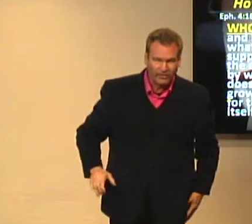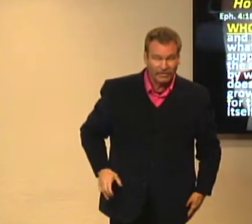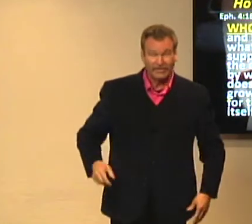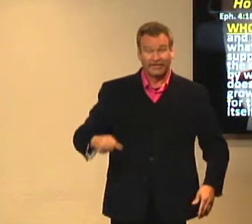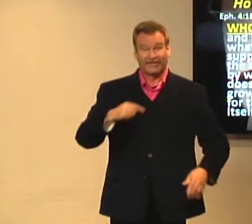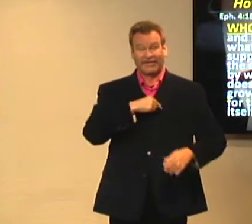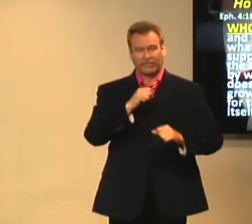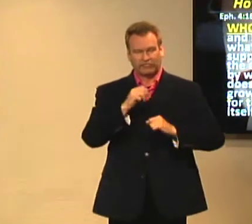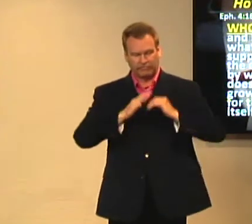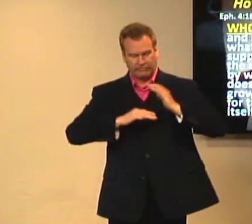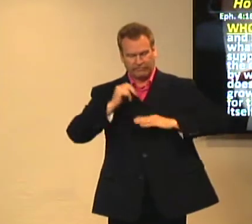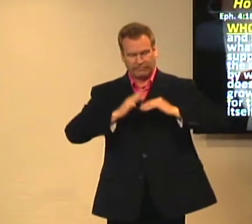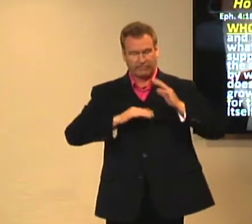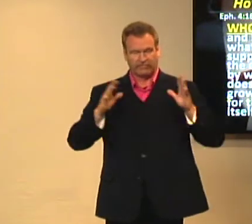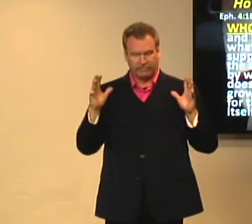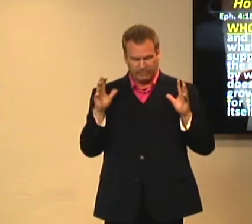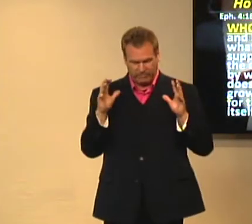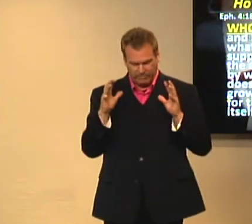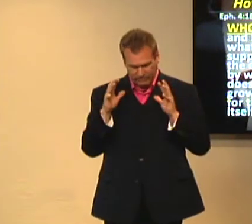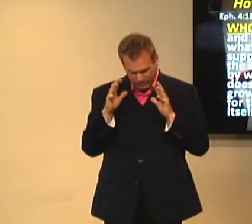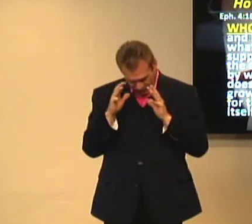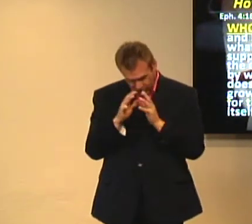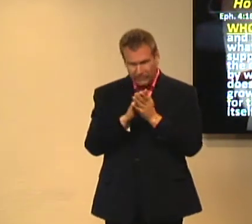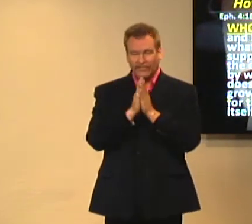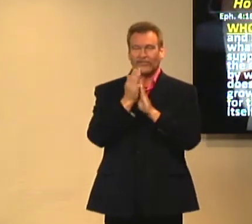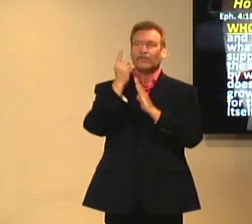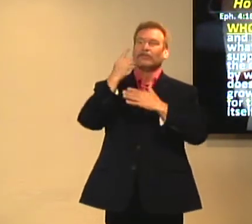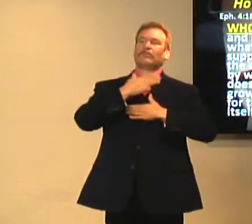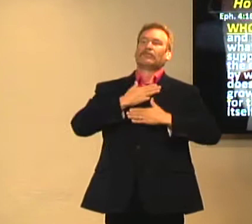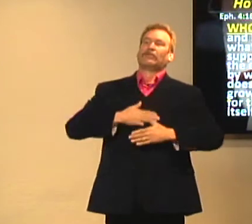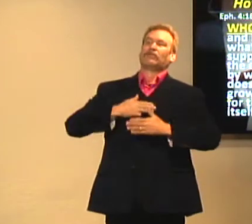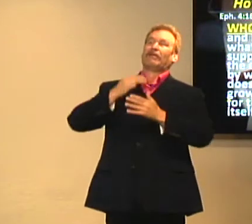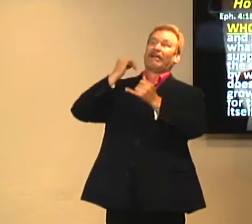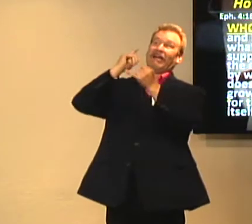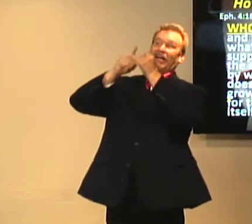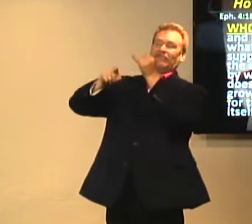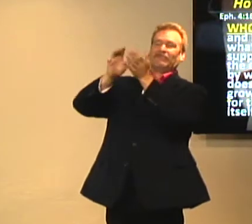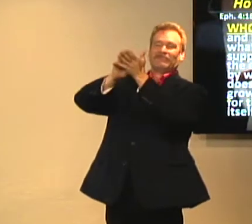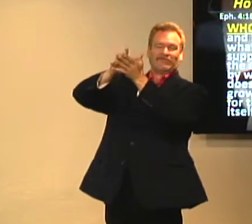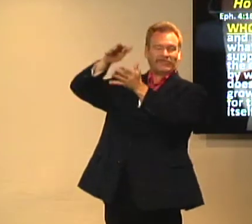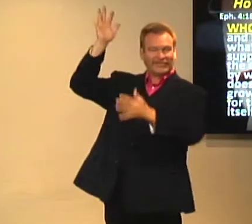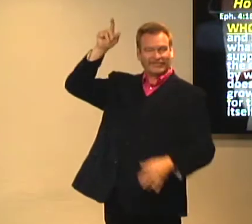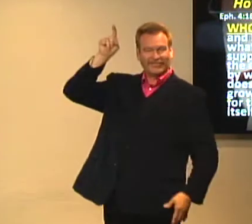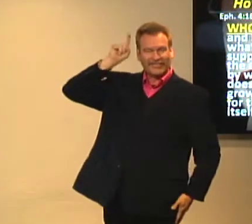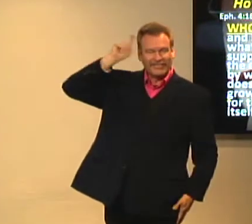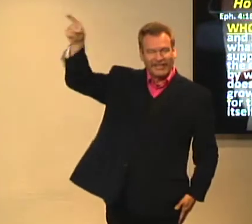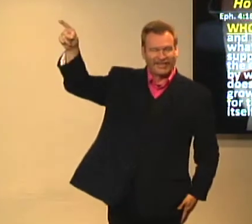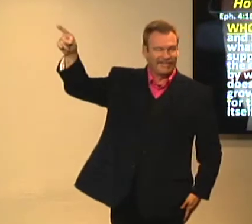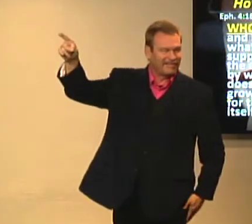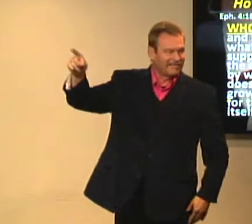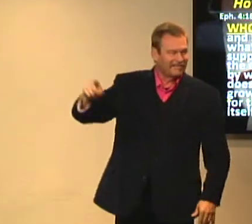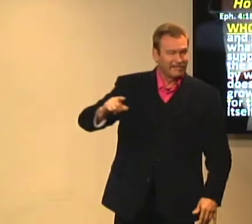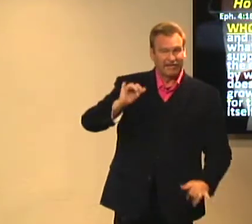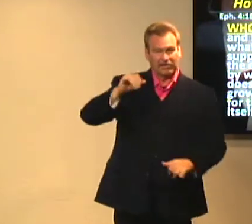the edification of the saints, building up each other to become one body in Christ